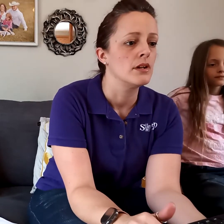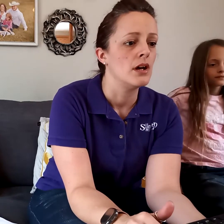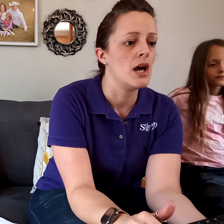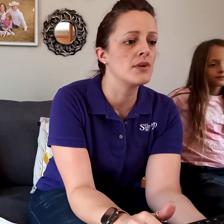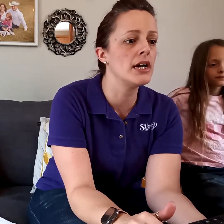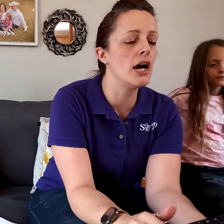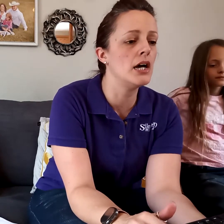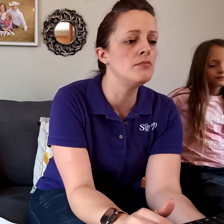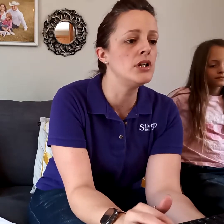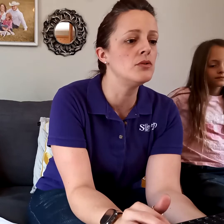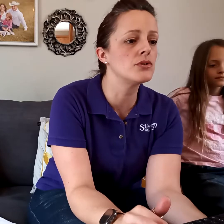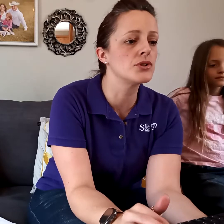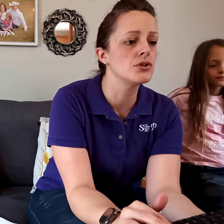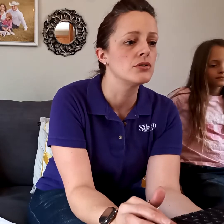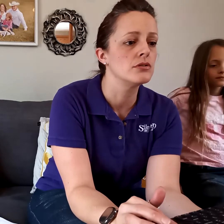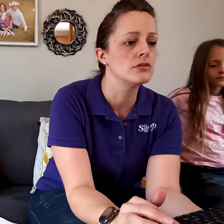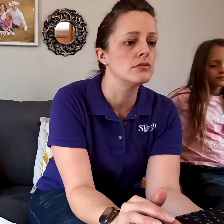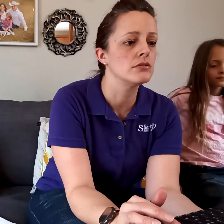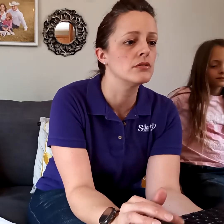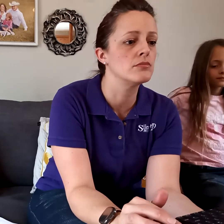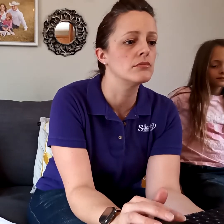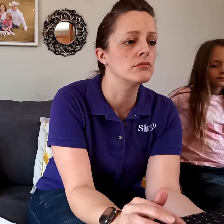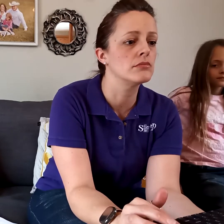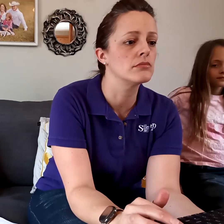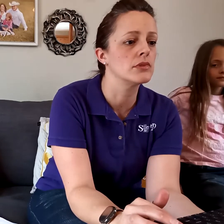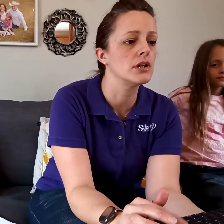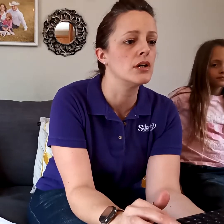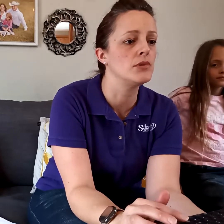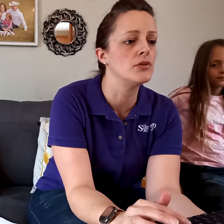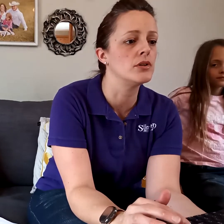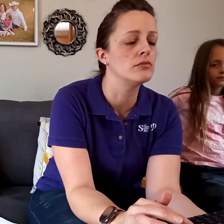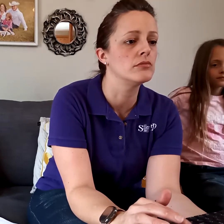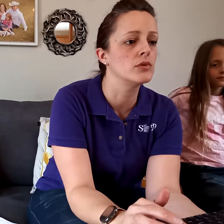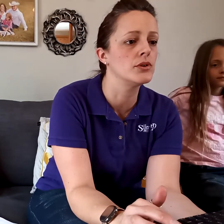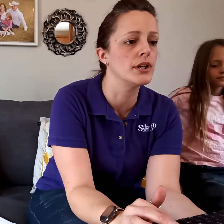going to unmute. Oh, I'm going to unmute you. Hold on.